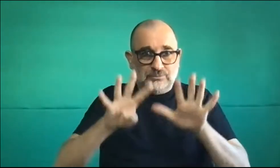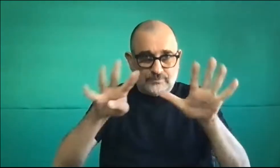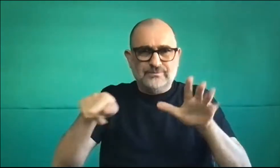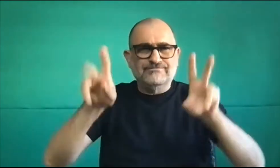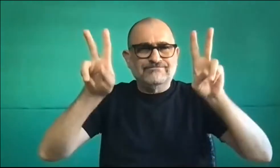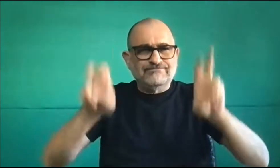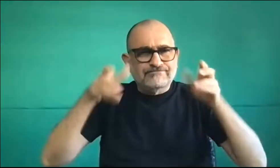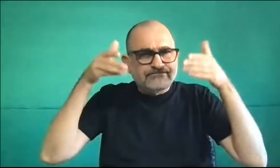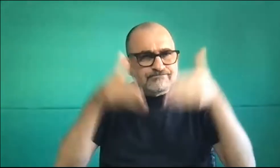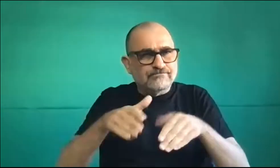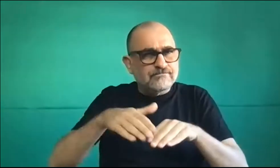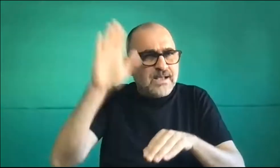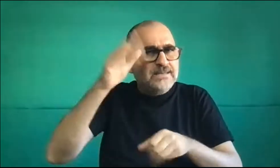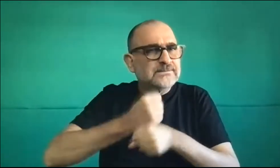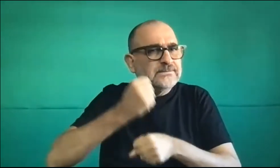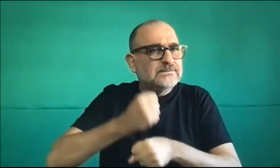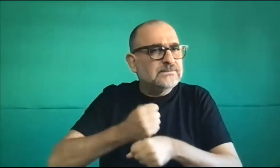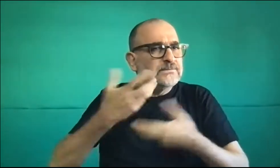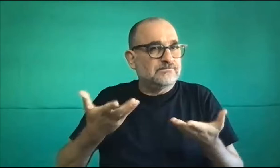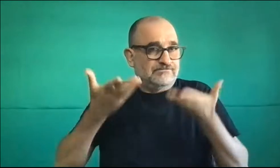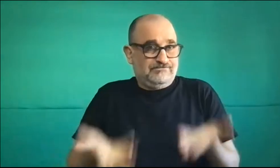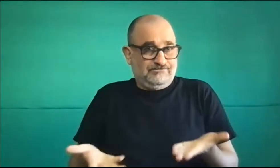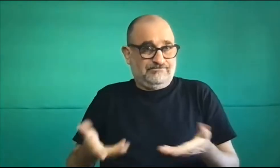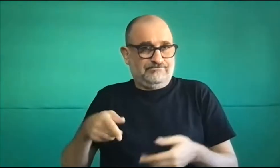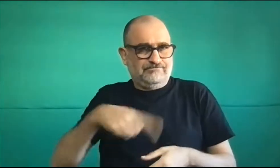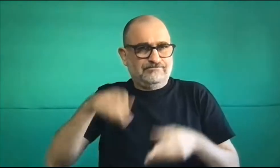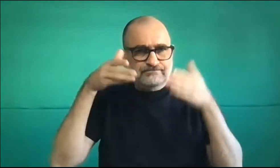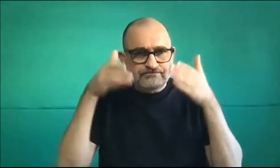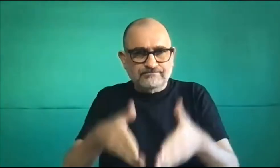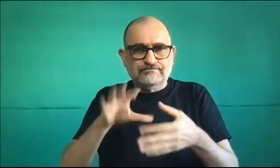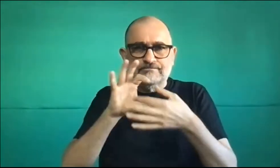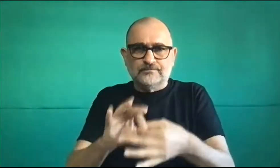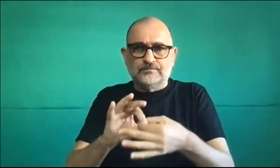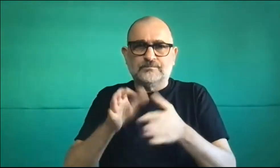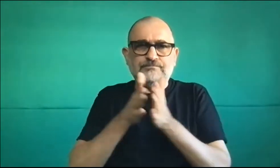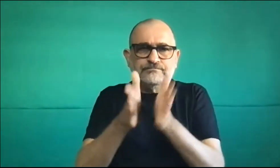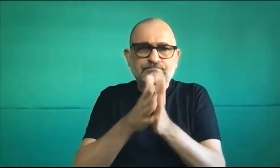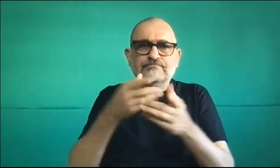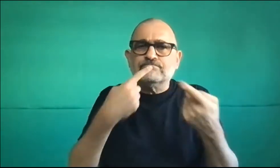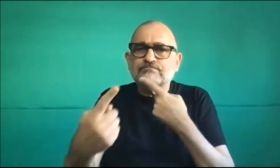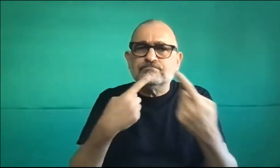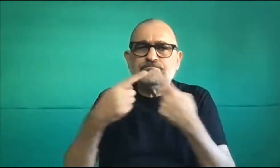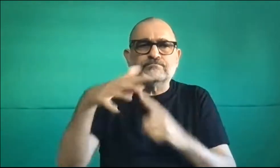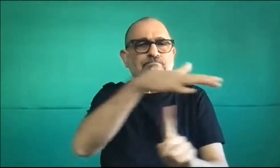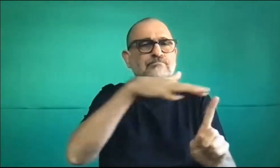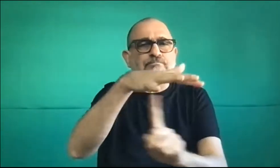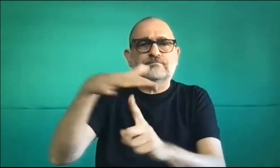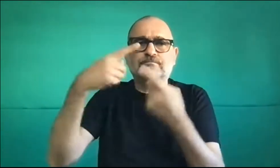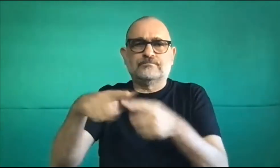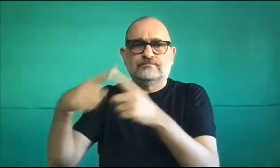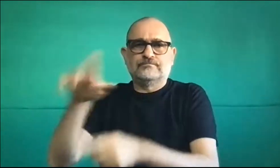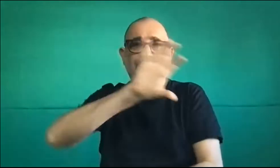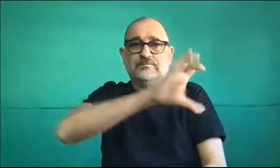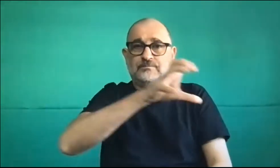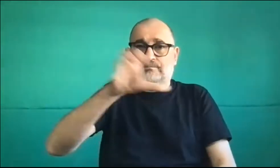countries of the region, and also a methodology that would be applicable to different situations where groups are culturally